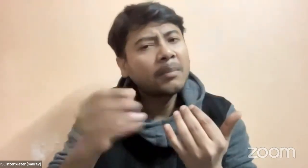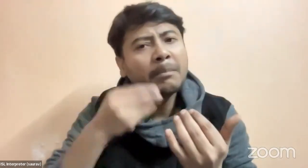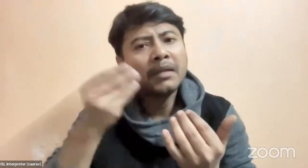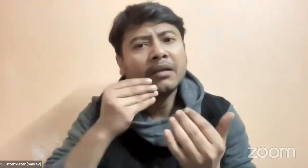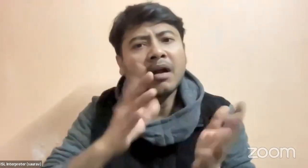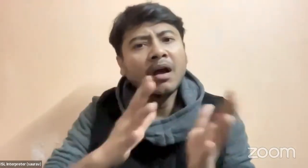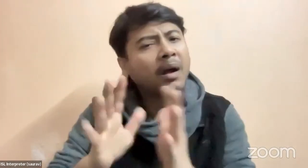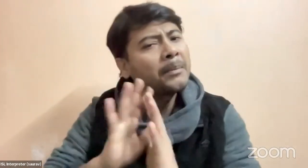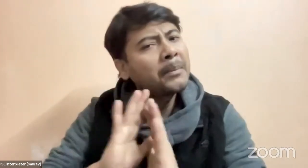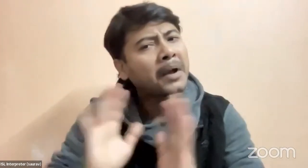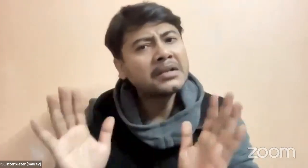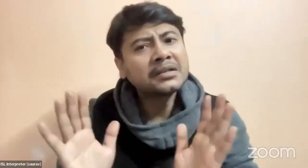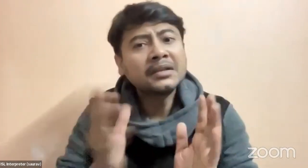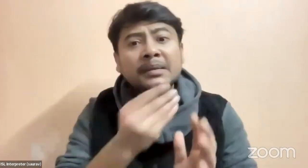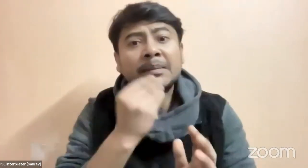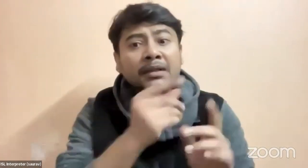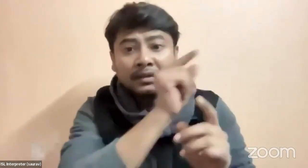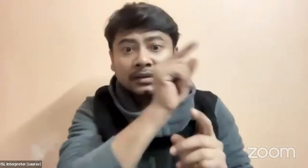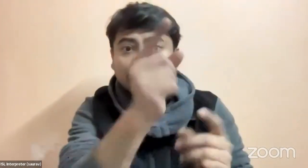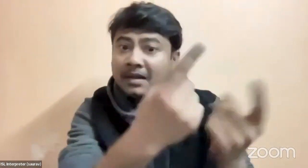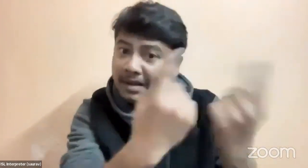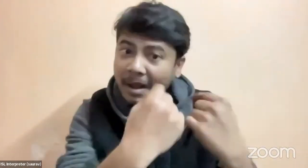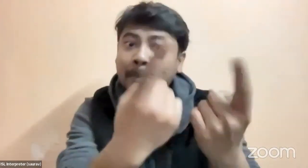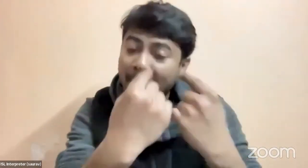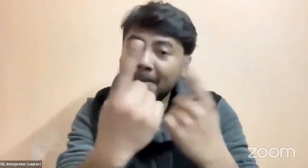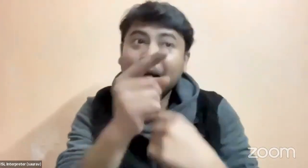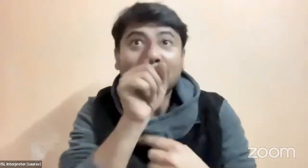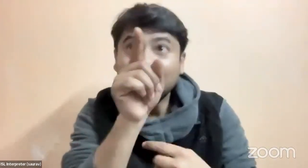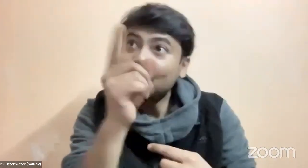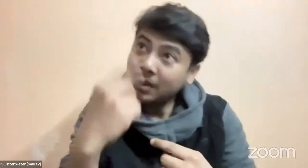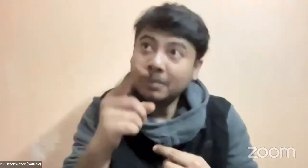Come, you also come, you also come. Narad Muni started calling everyone.